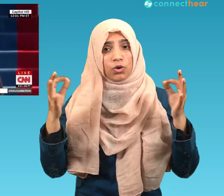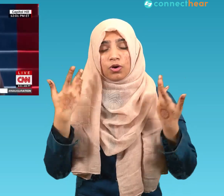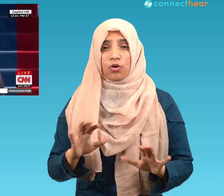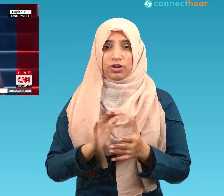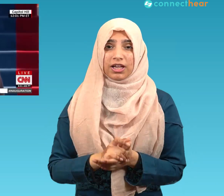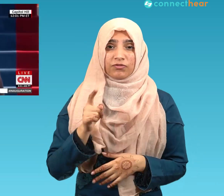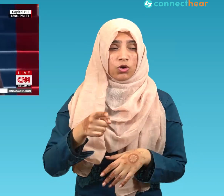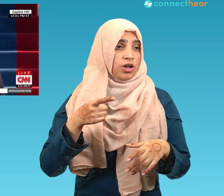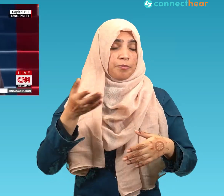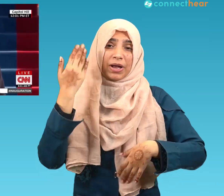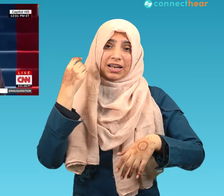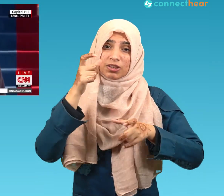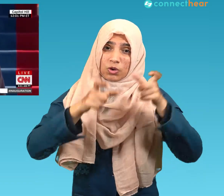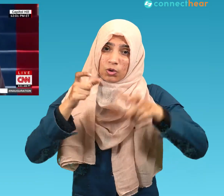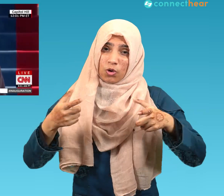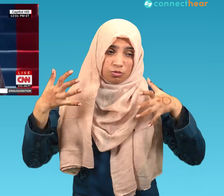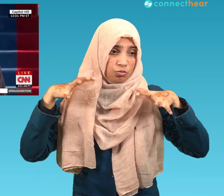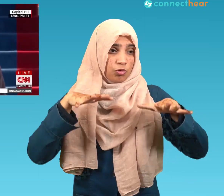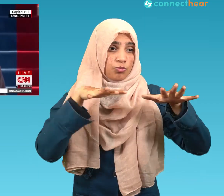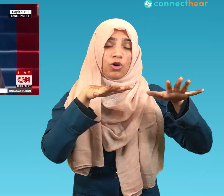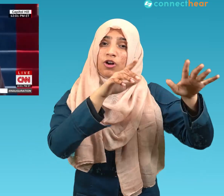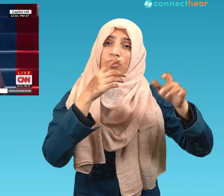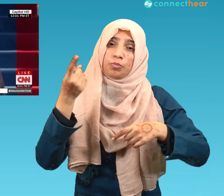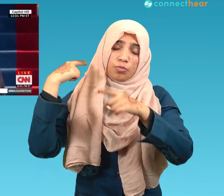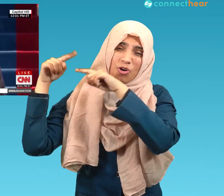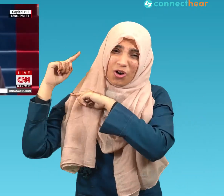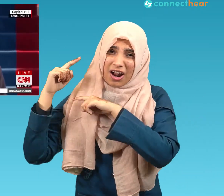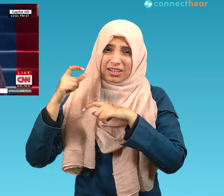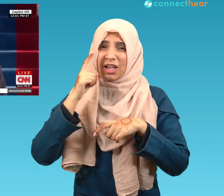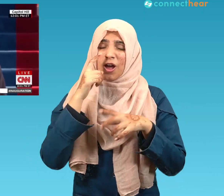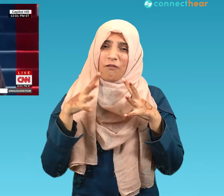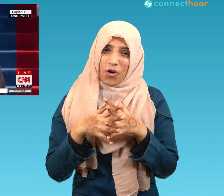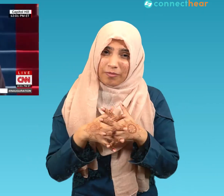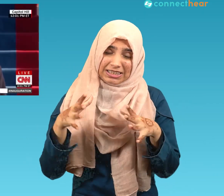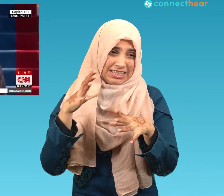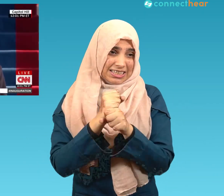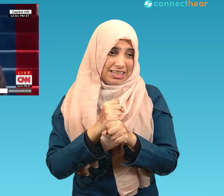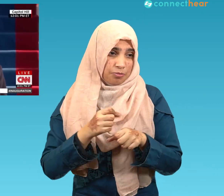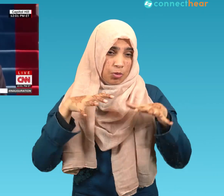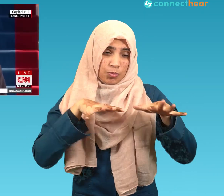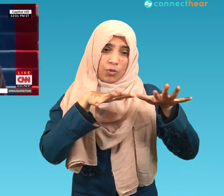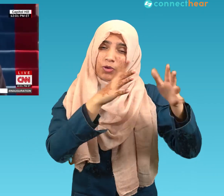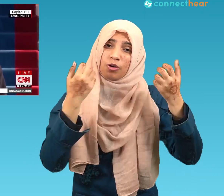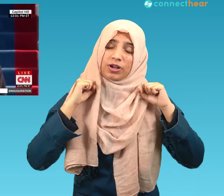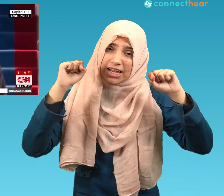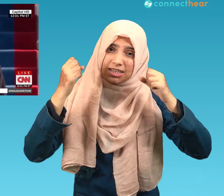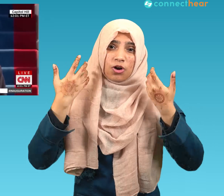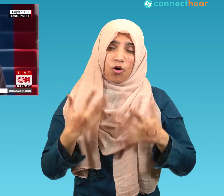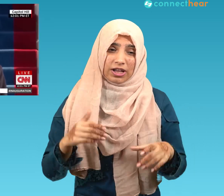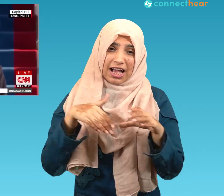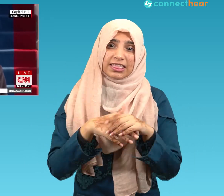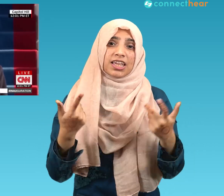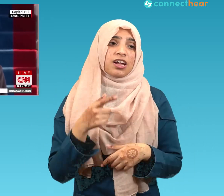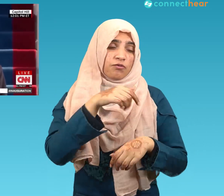to block brave women marching for the right to vote. And today, we mark the swearing